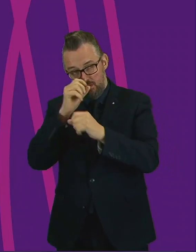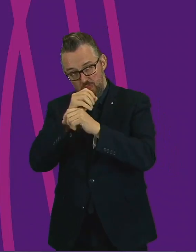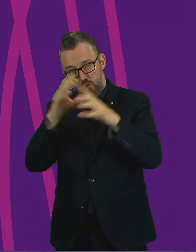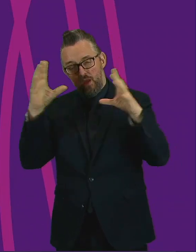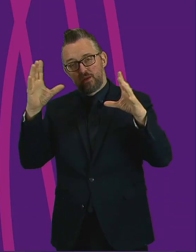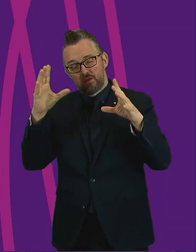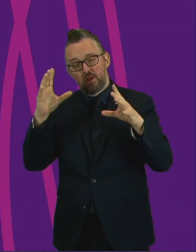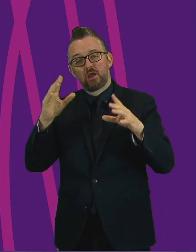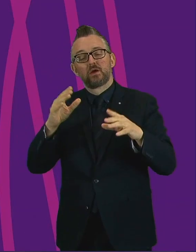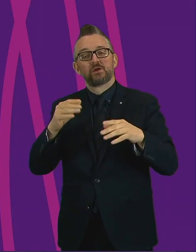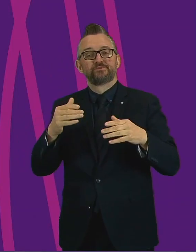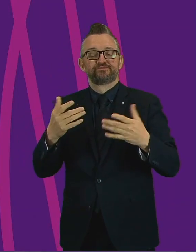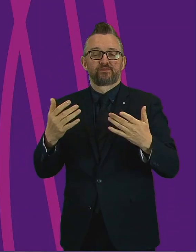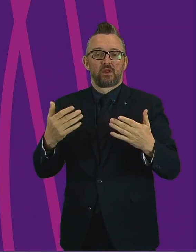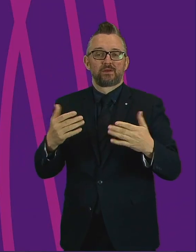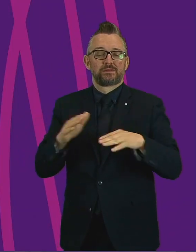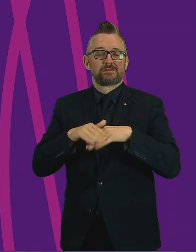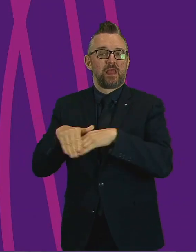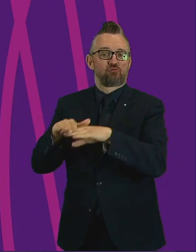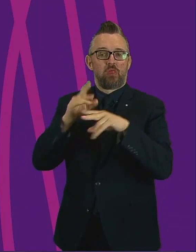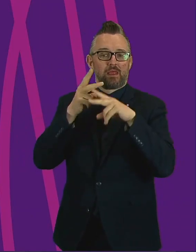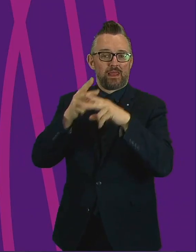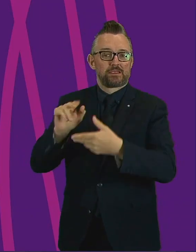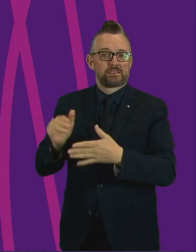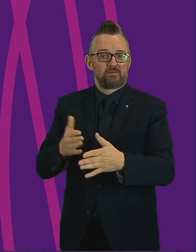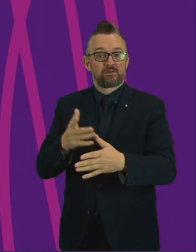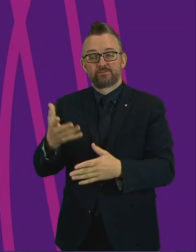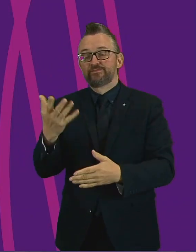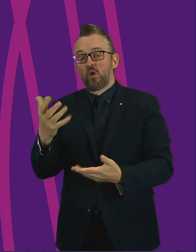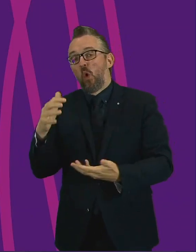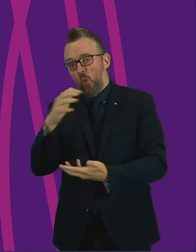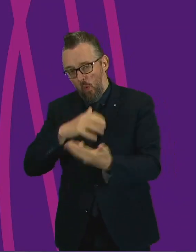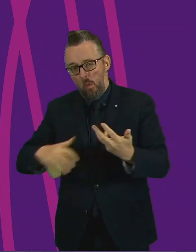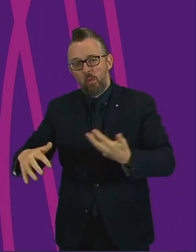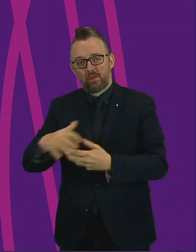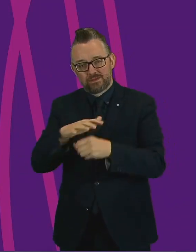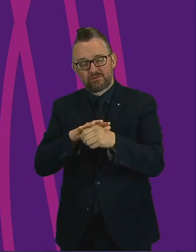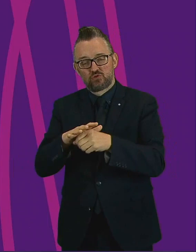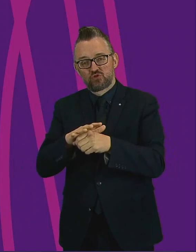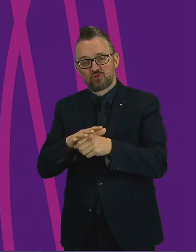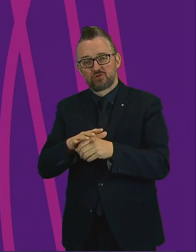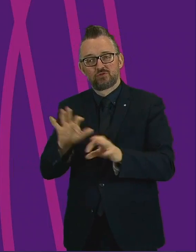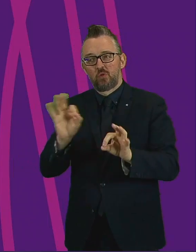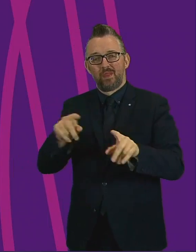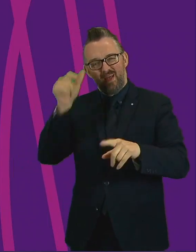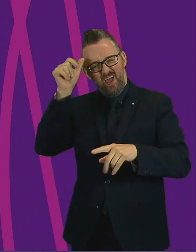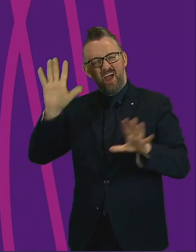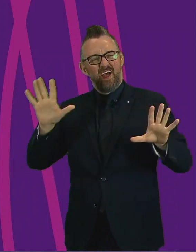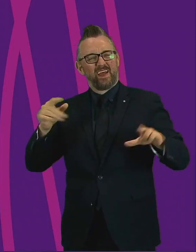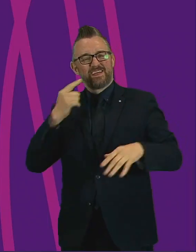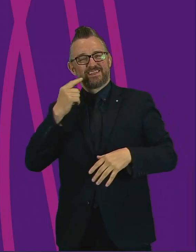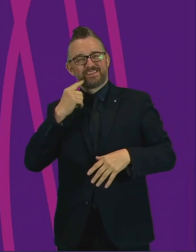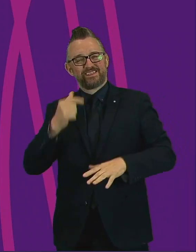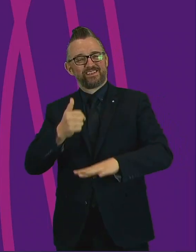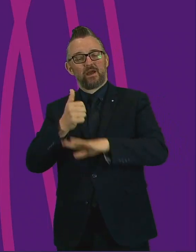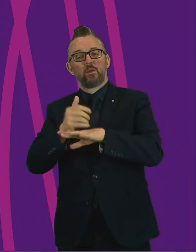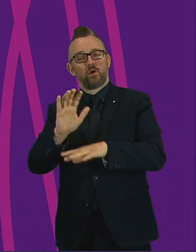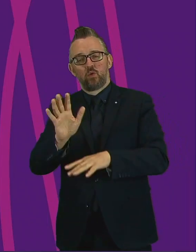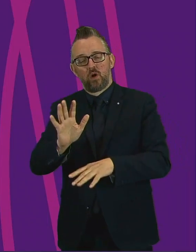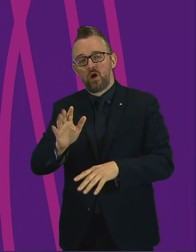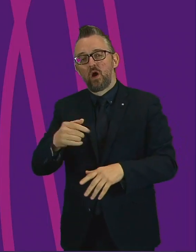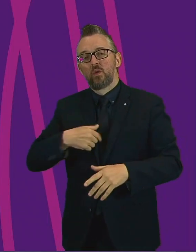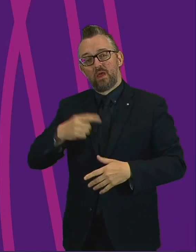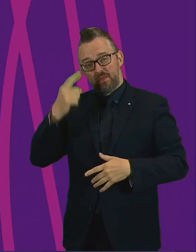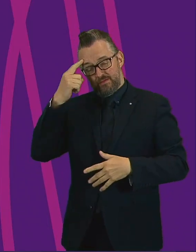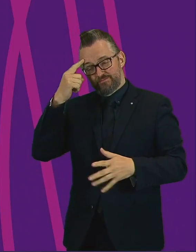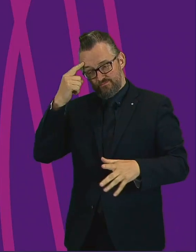care service. There are huge complexities and challenges associated with that, and none of us should underplay that, but there'll be a whole range of ways